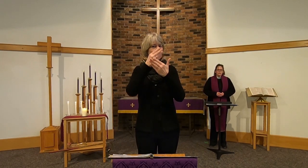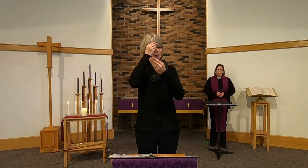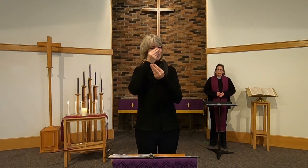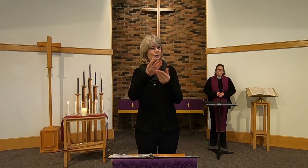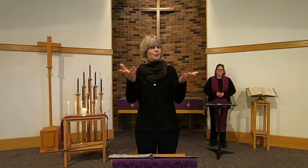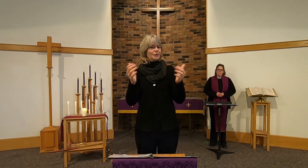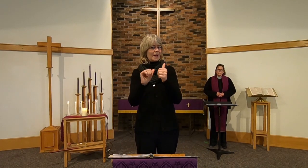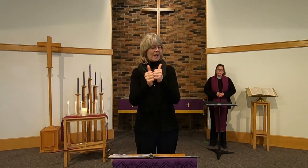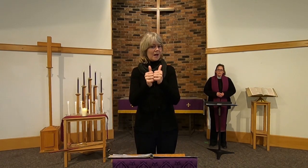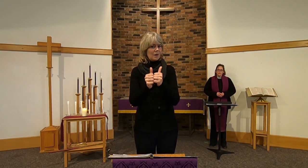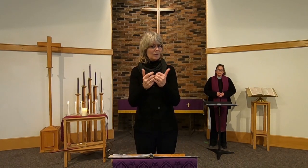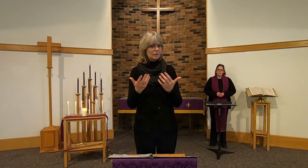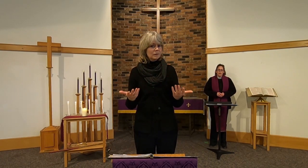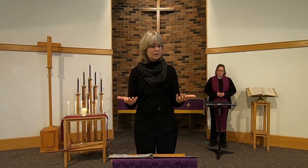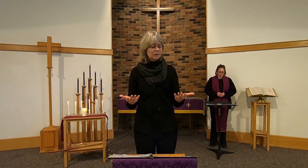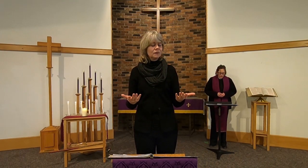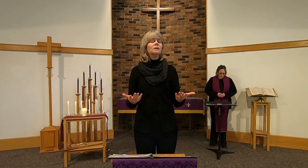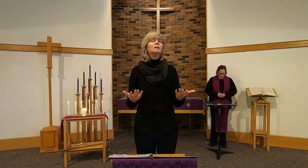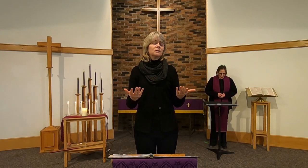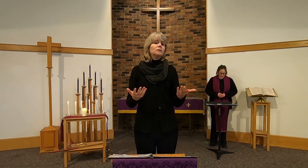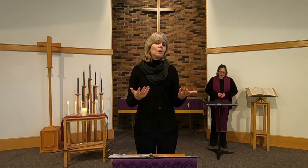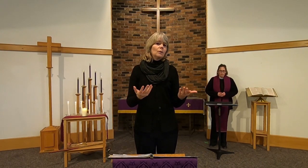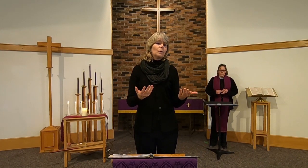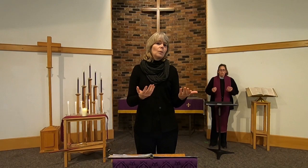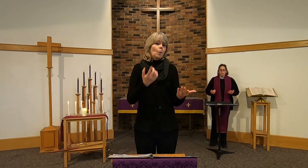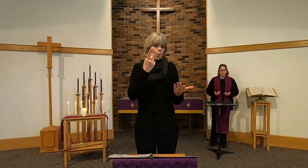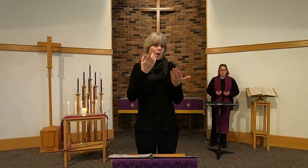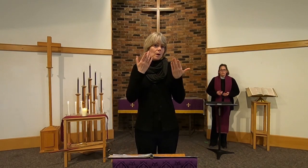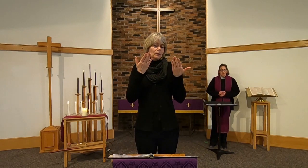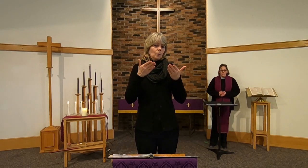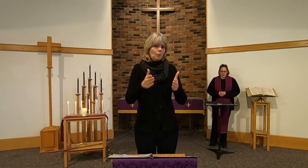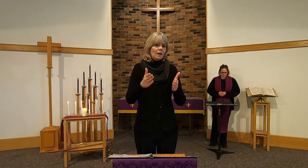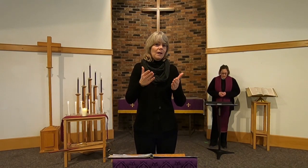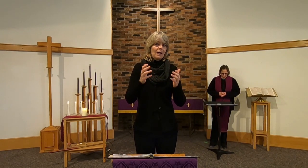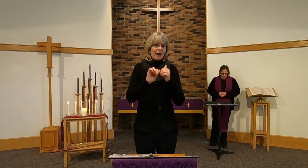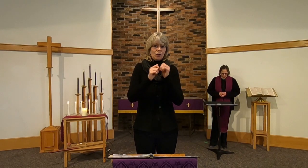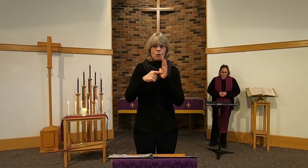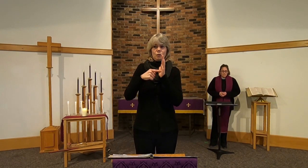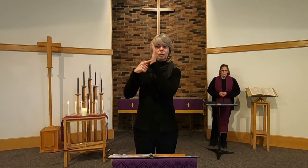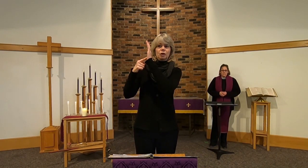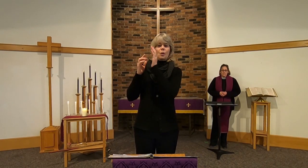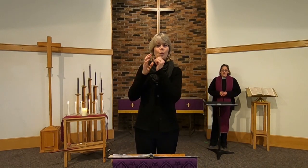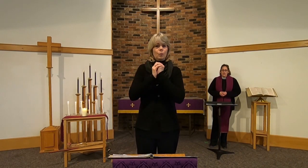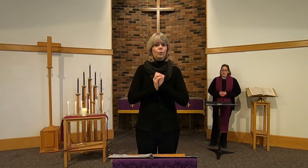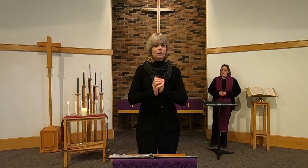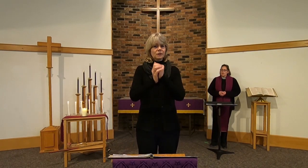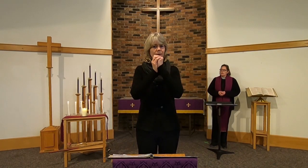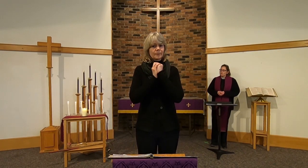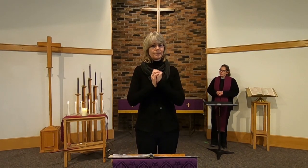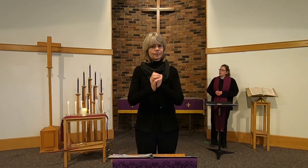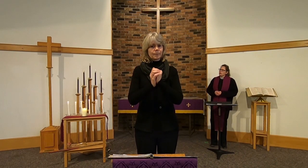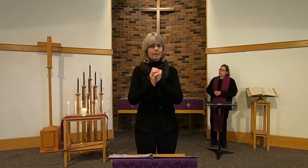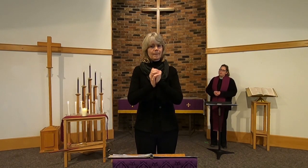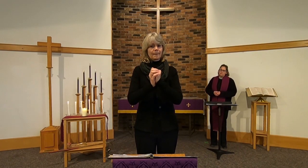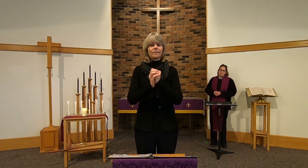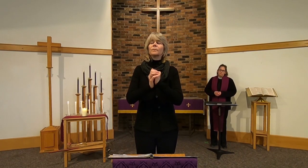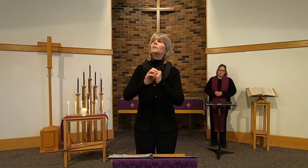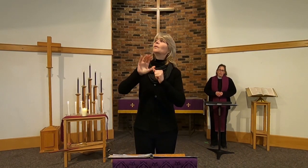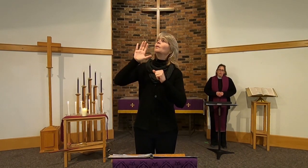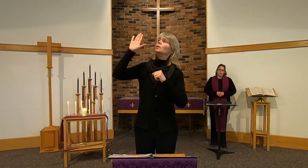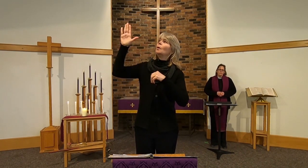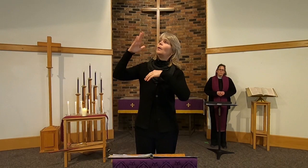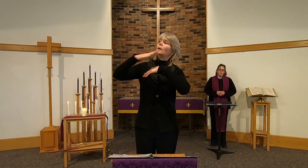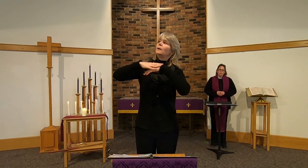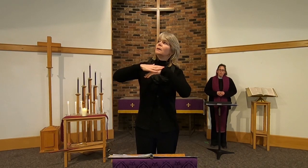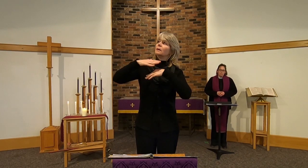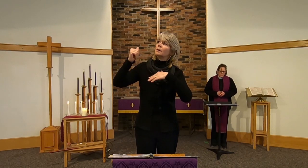And one of the ways that we do that, one of the ways that we worship God, is we say, your call is